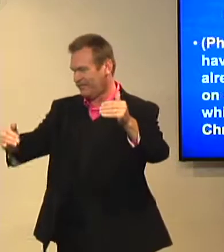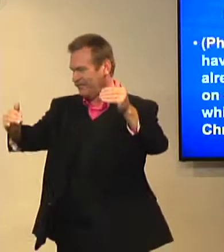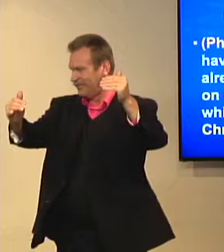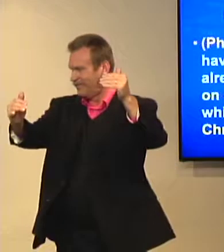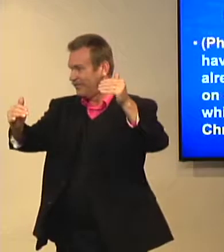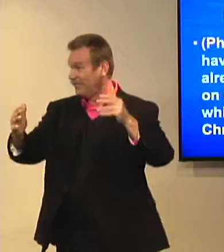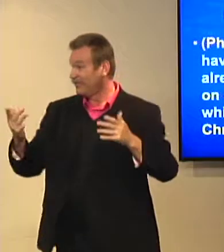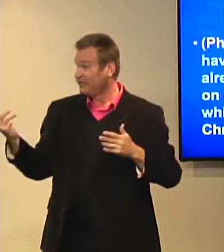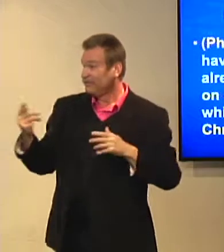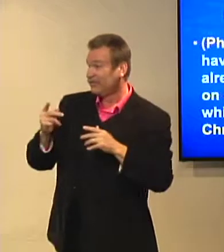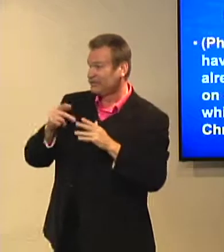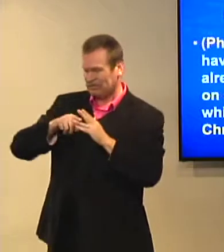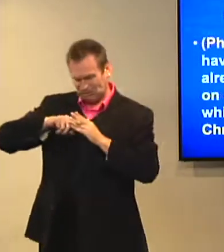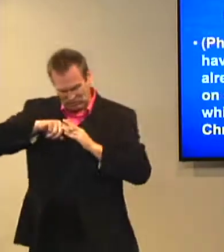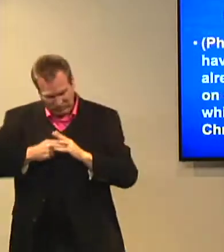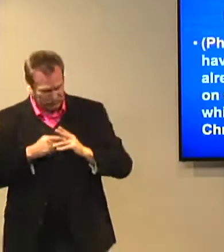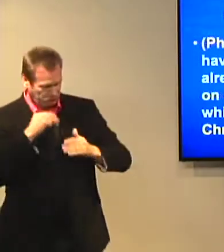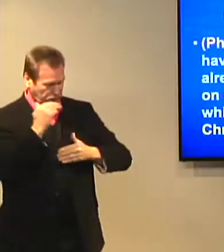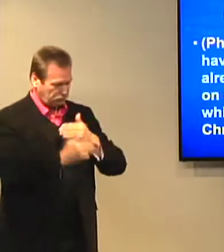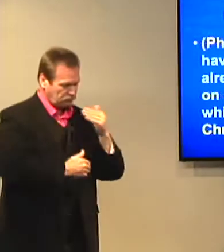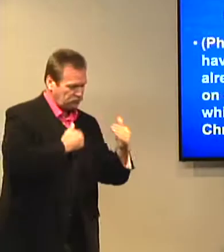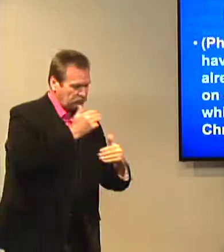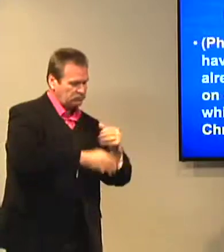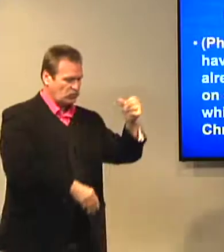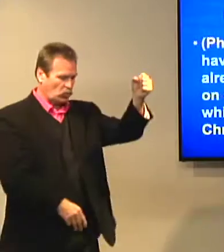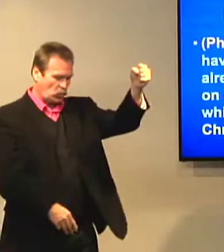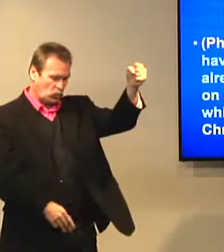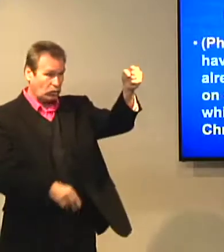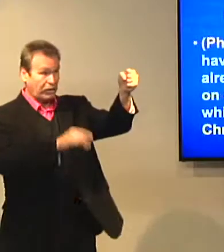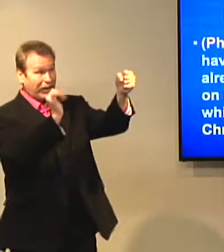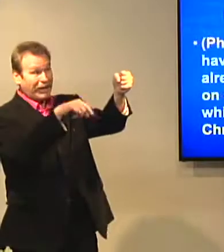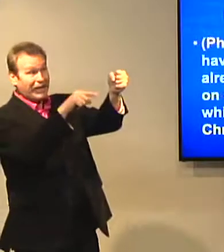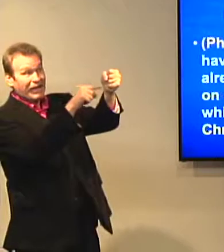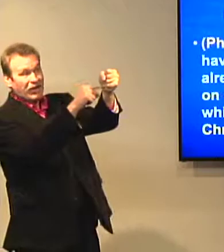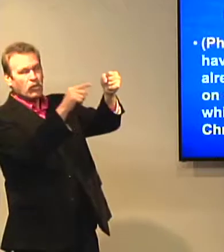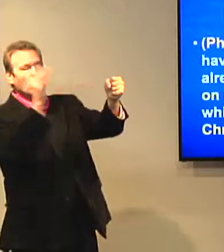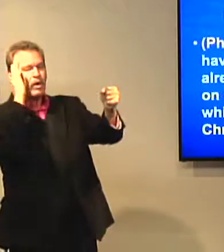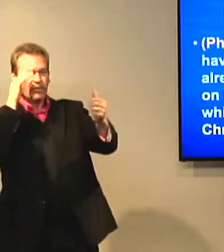Christ. Press on, holding on to Christ.